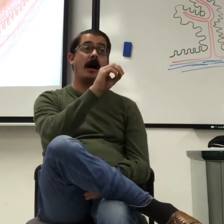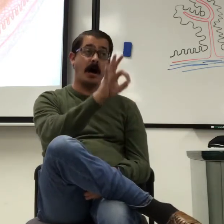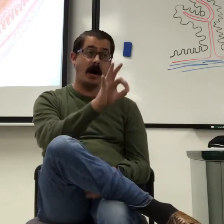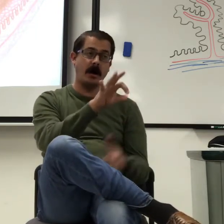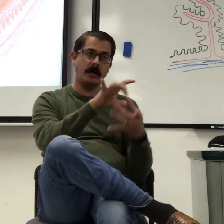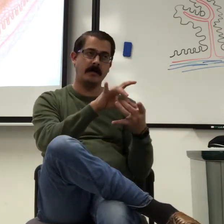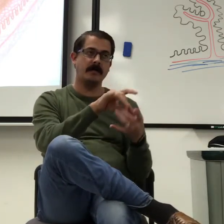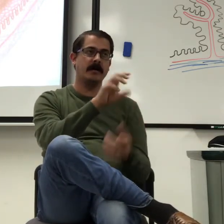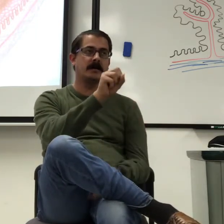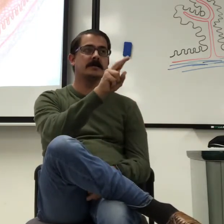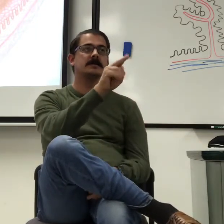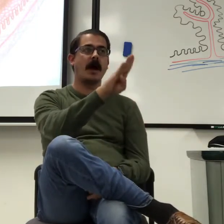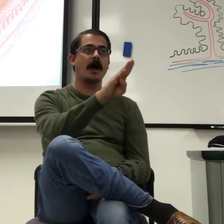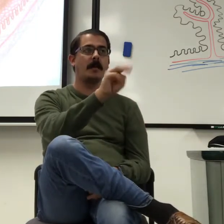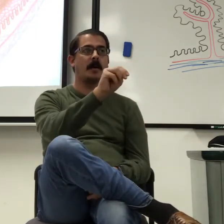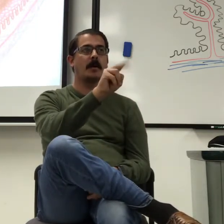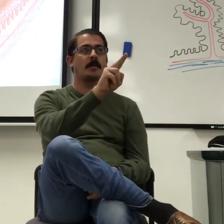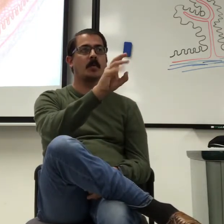submucosa.